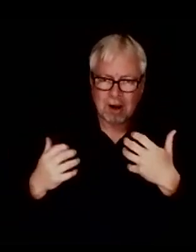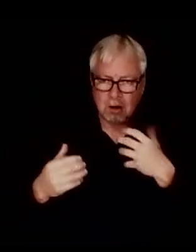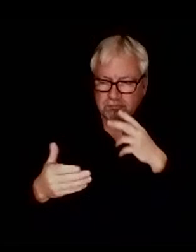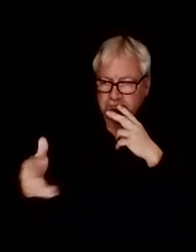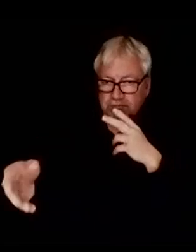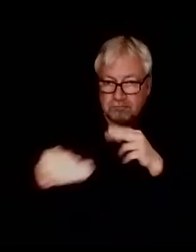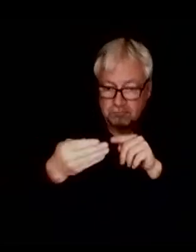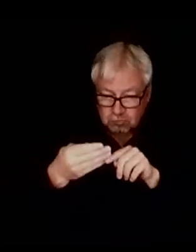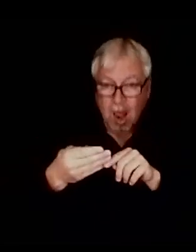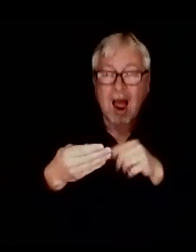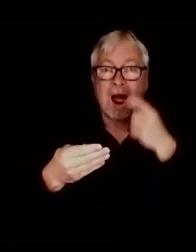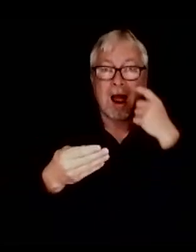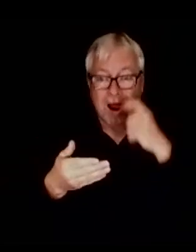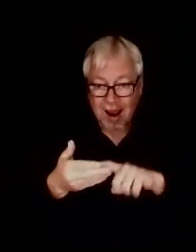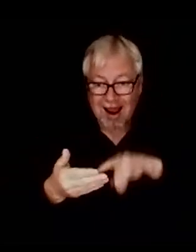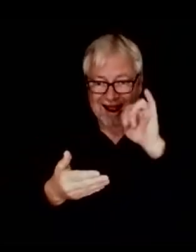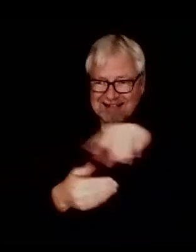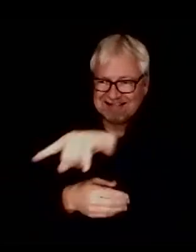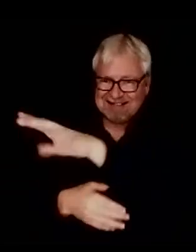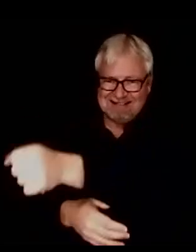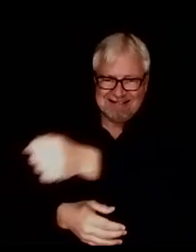down transmission.